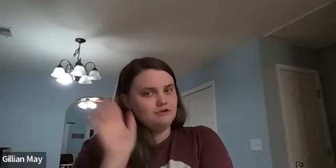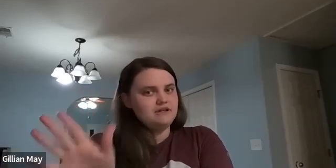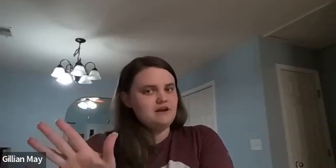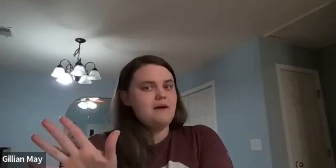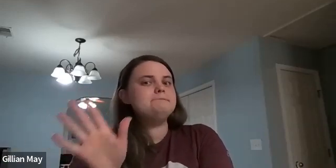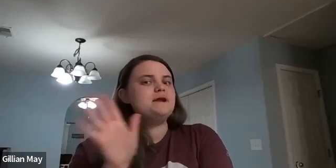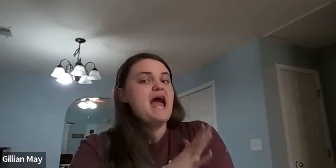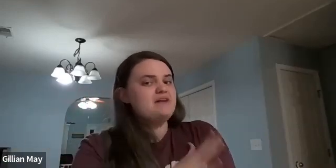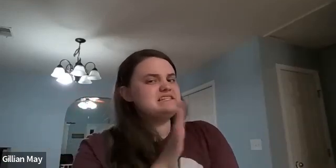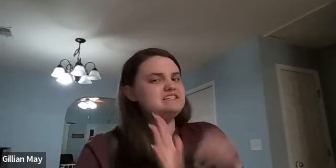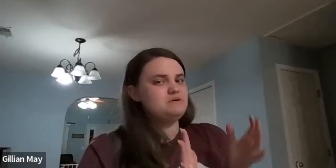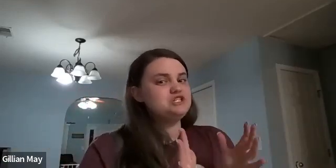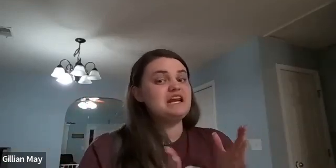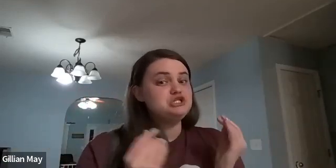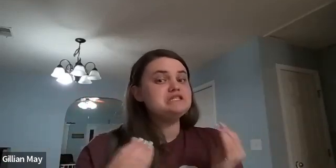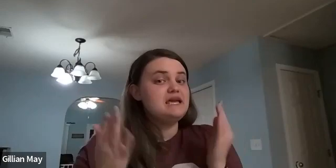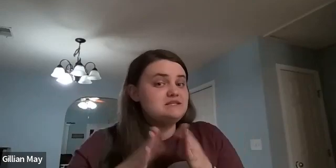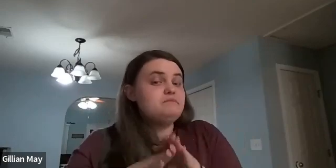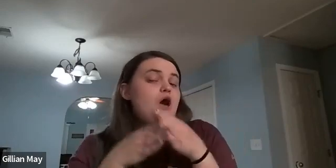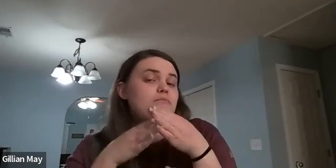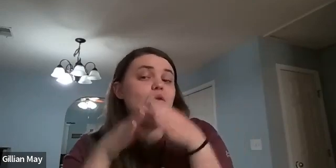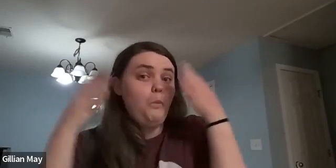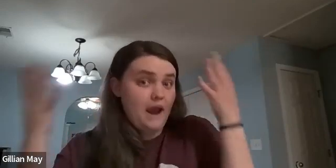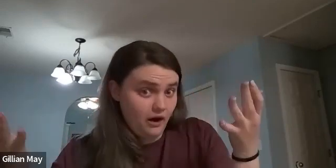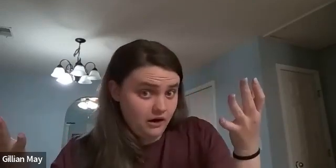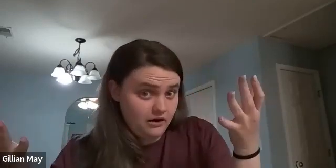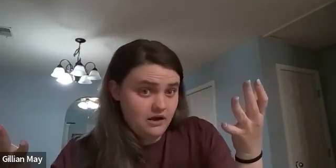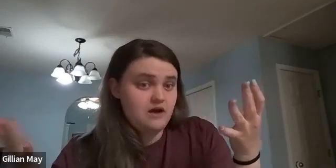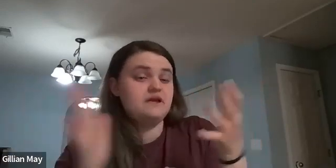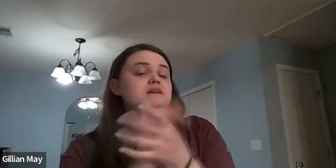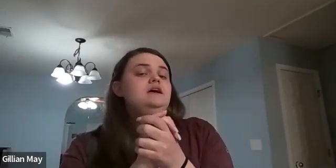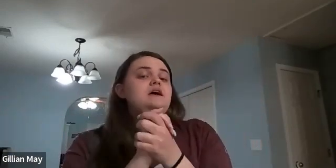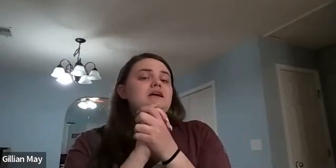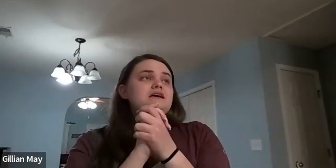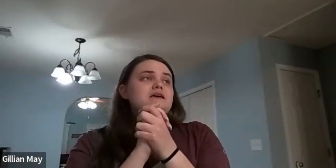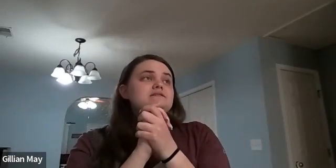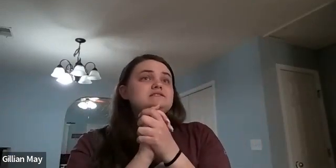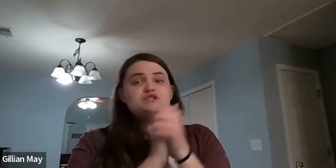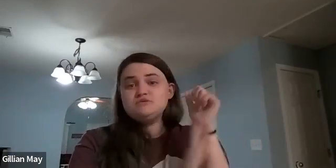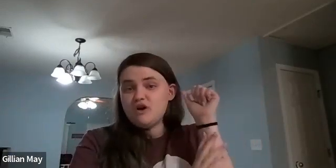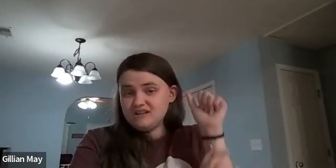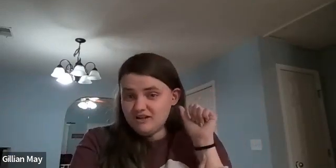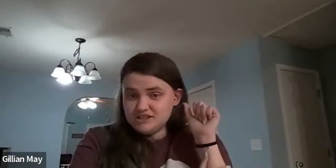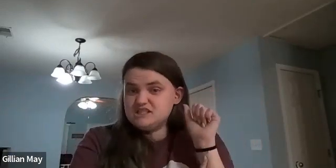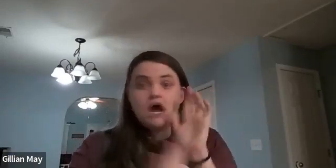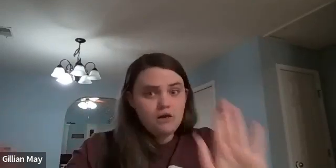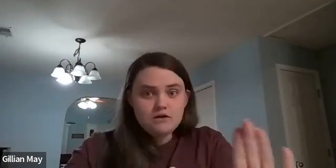really not, but I have seen situations, and I just like to help be aware of it, is especially with audiologists, not all are